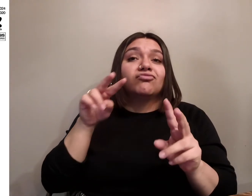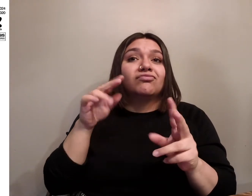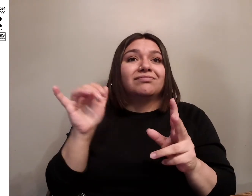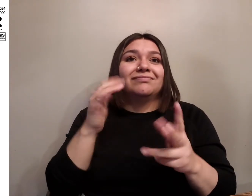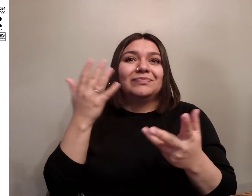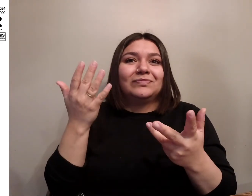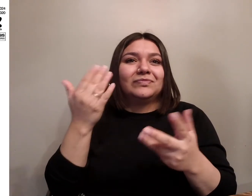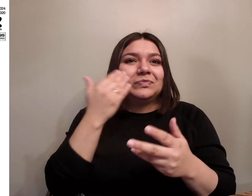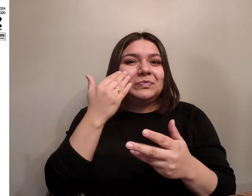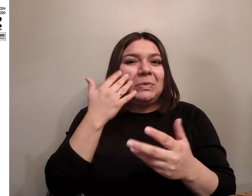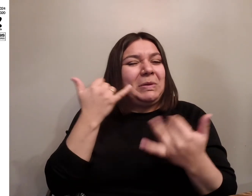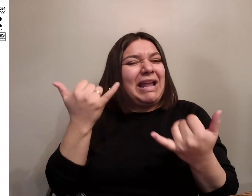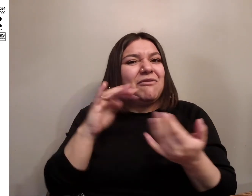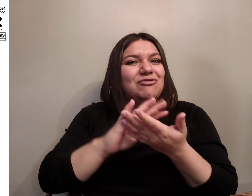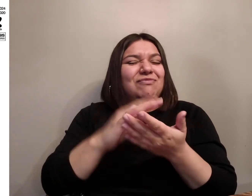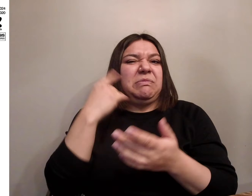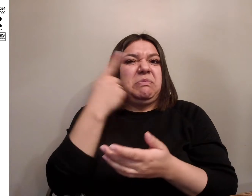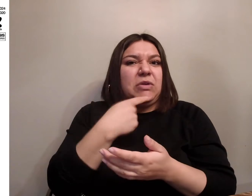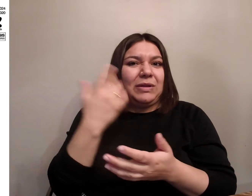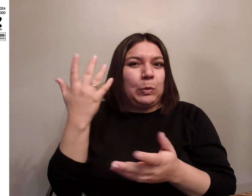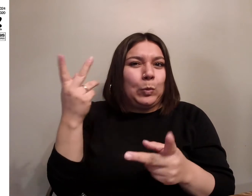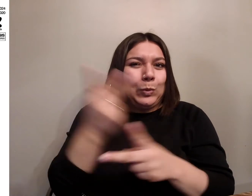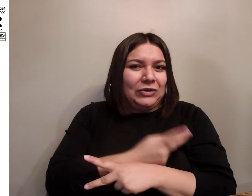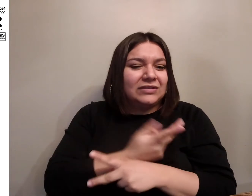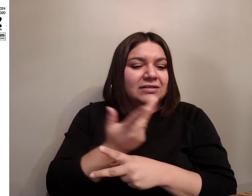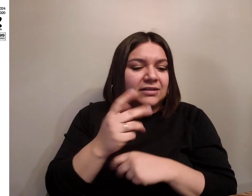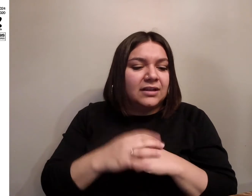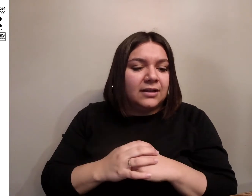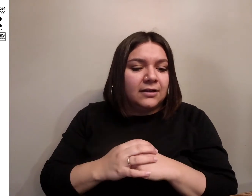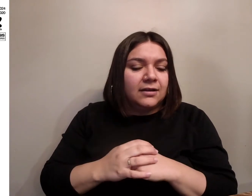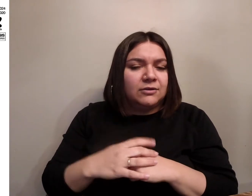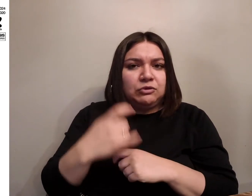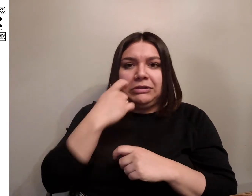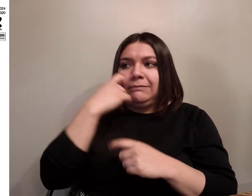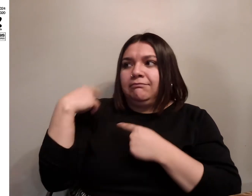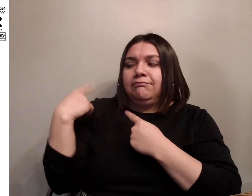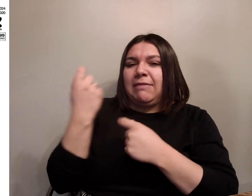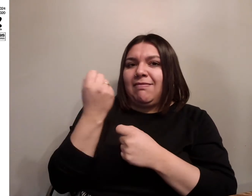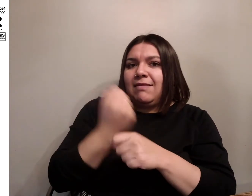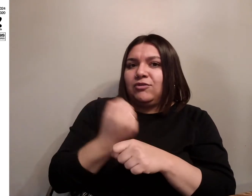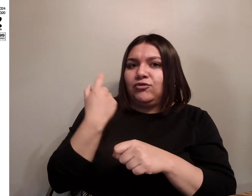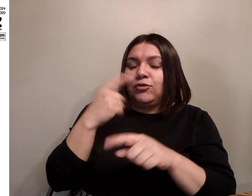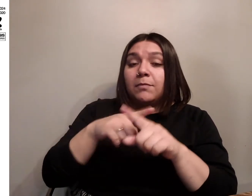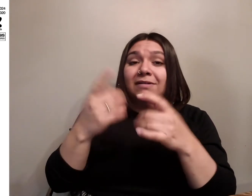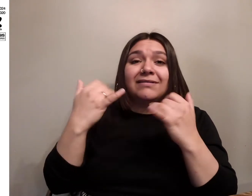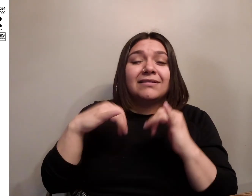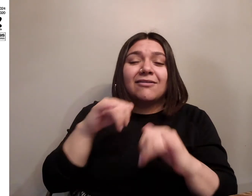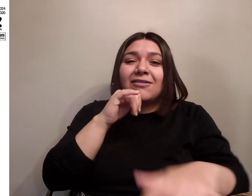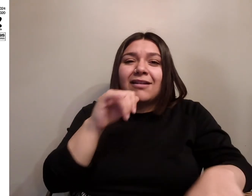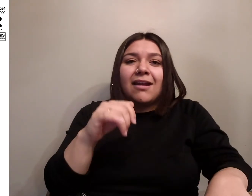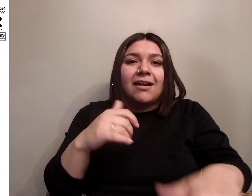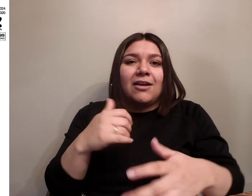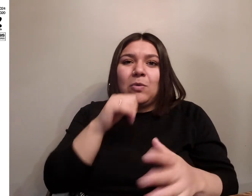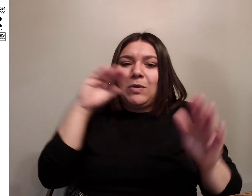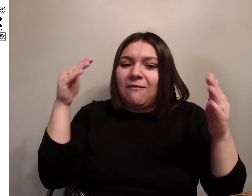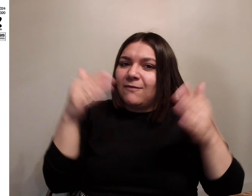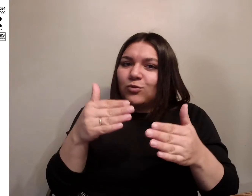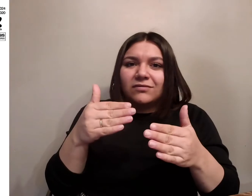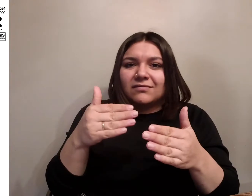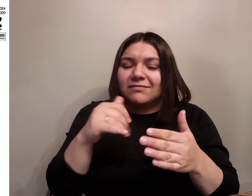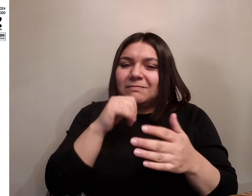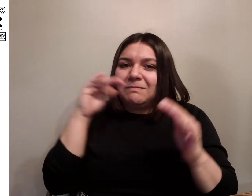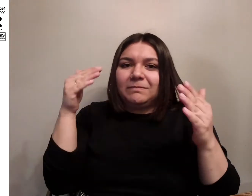all. And that's all looking considerably worse, even since last year.